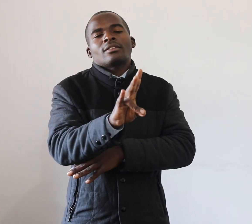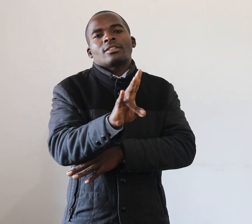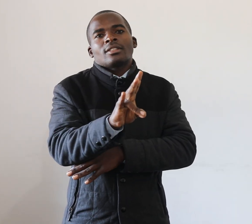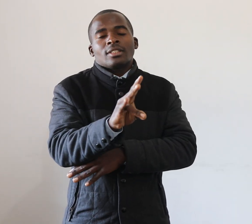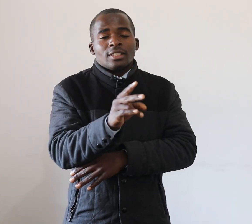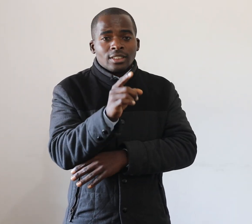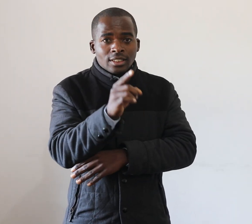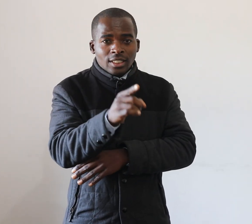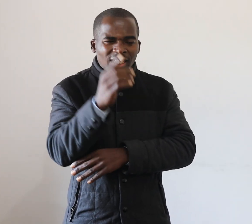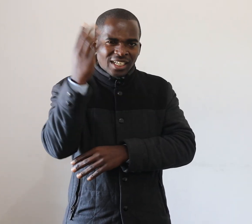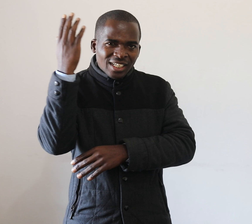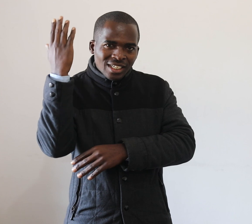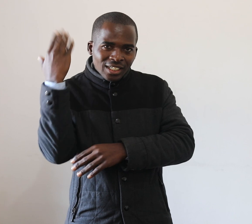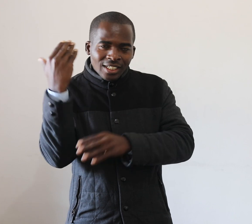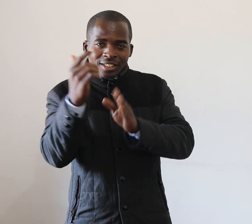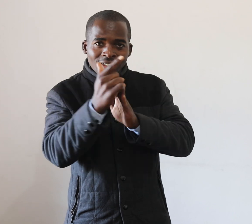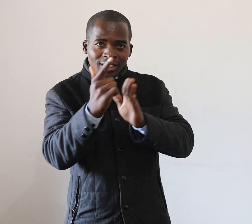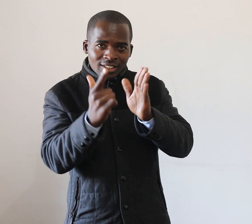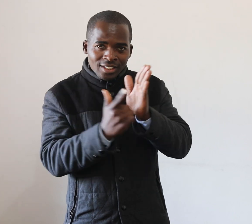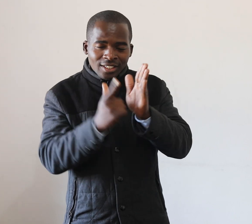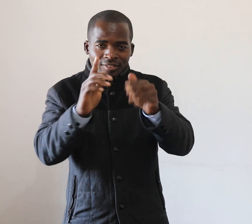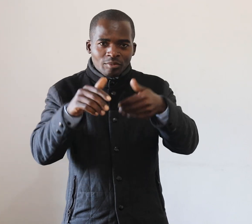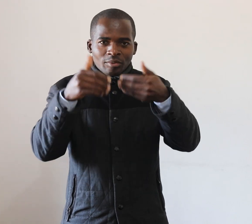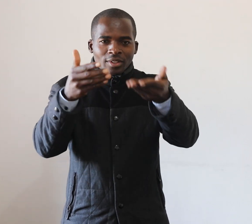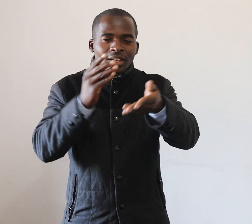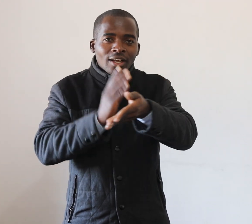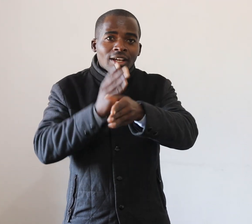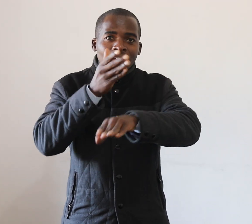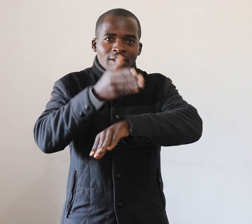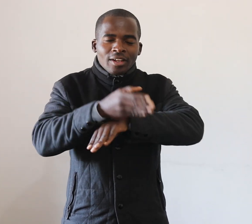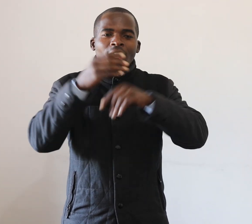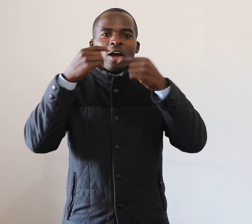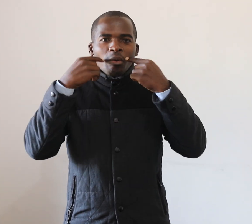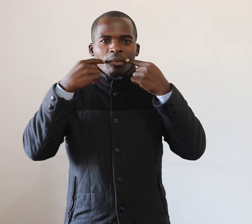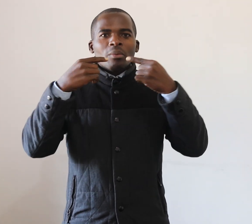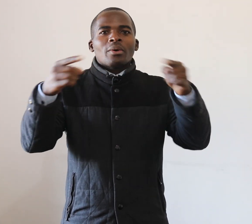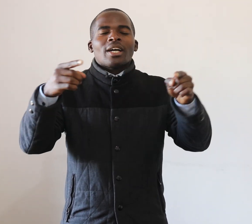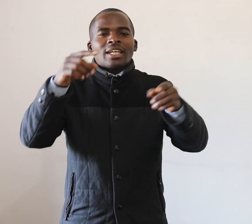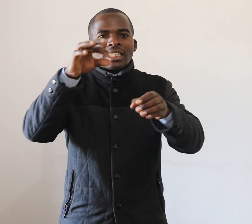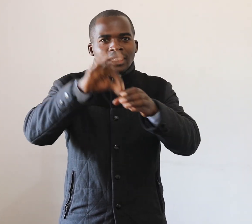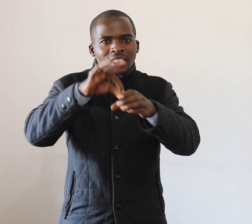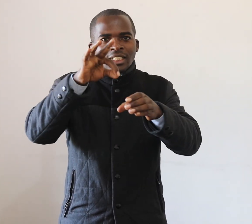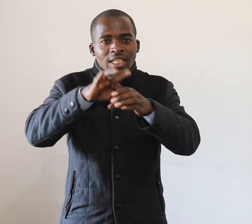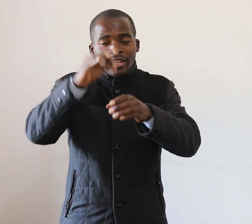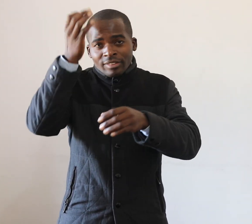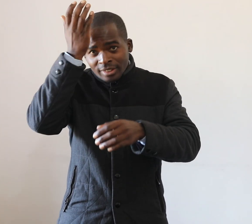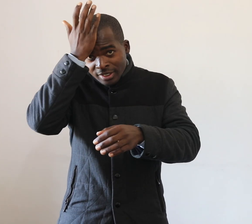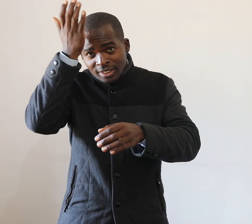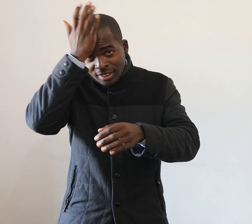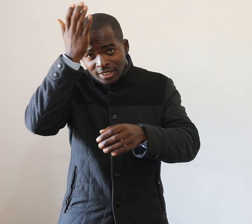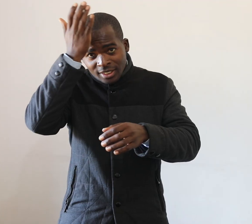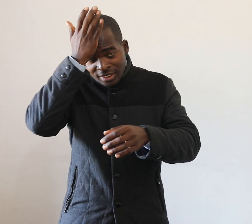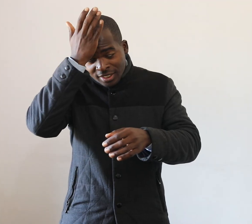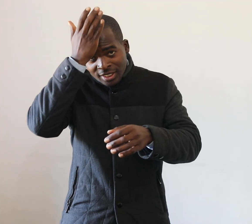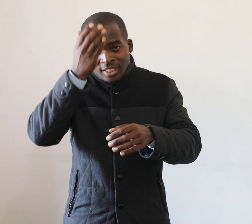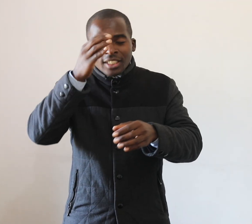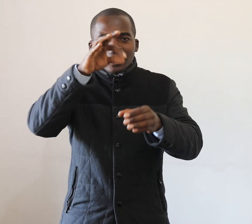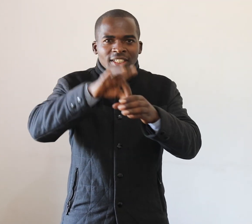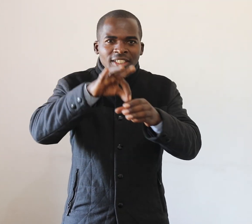Previously, the law provided that after announcing an election date, the Electoral Commission would appoint